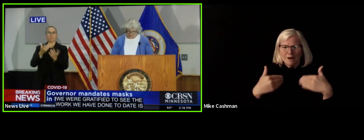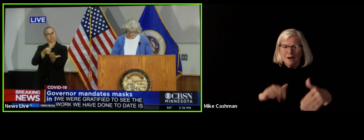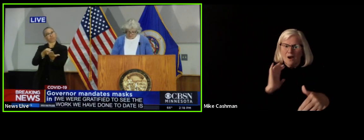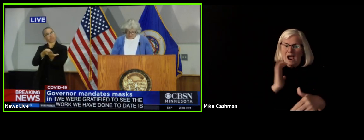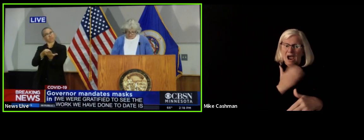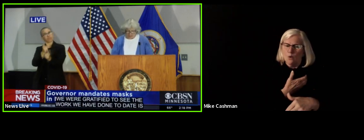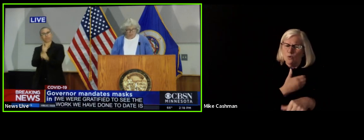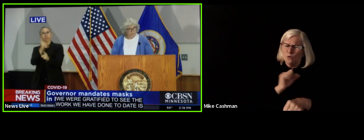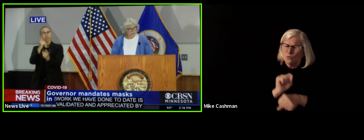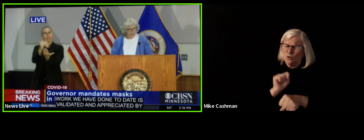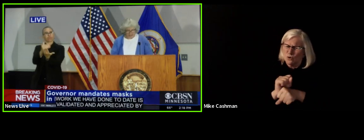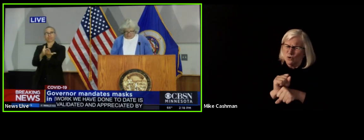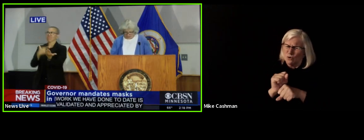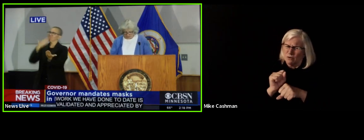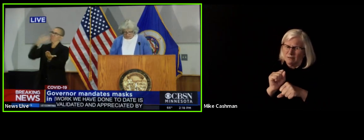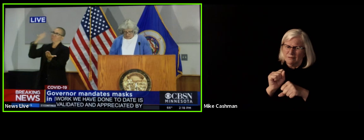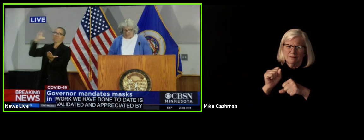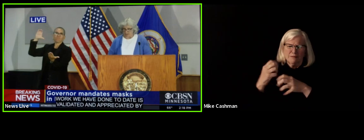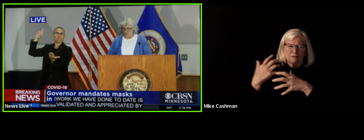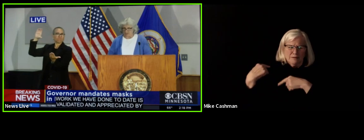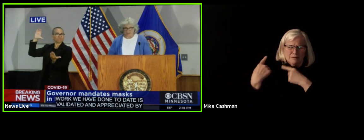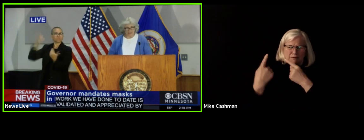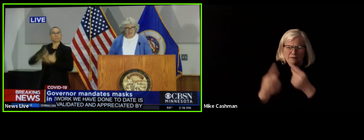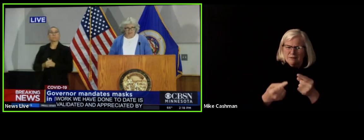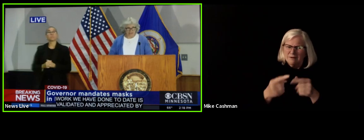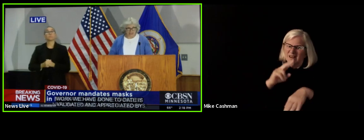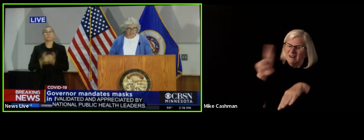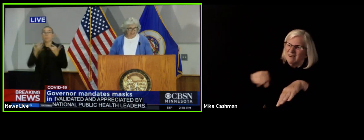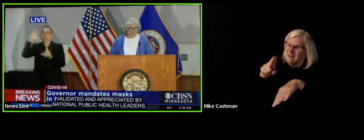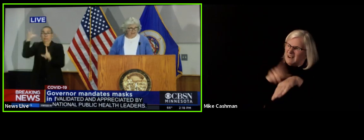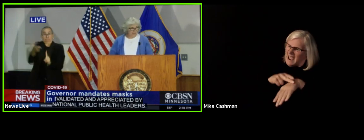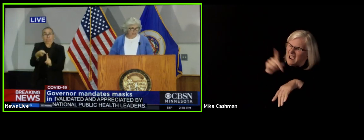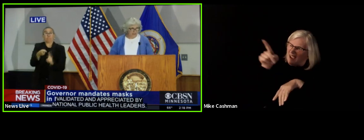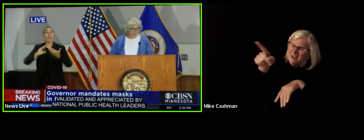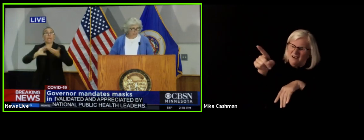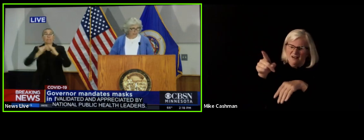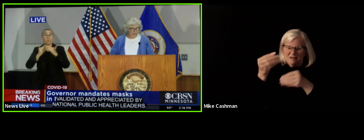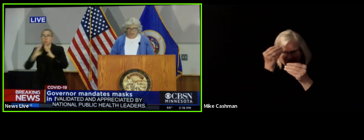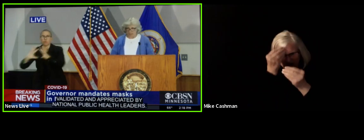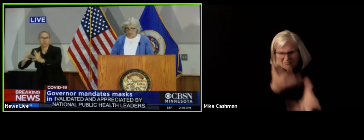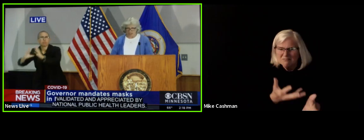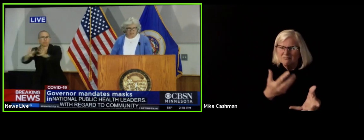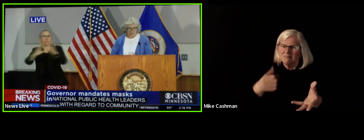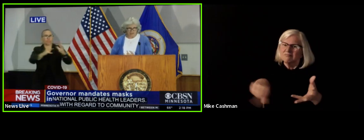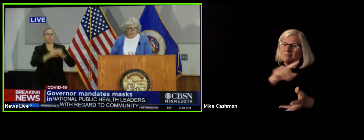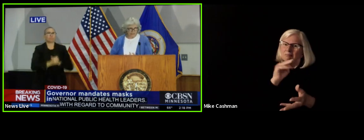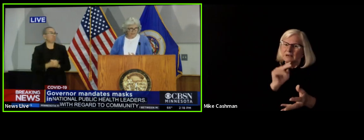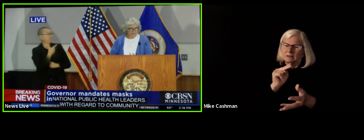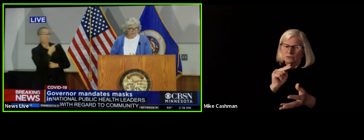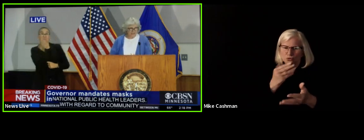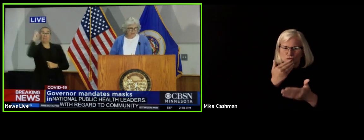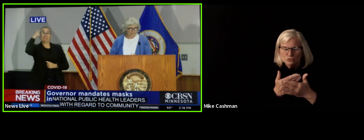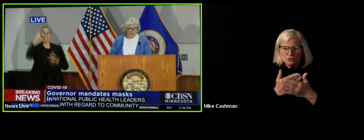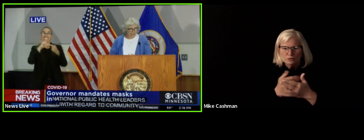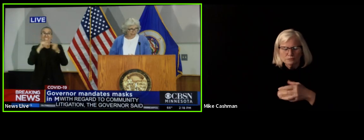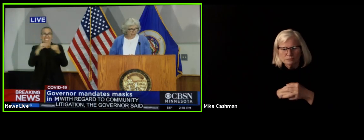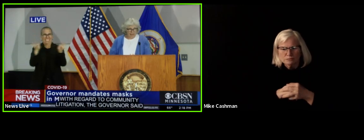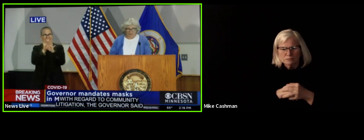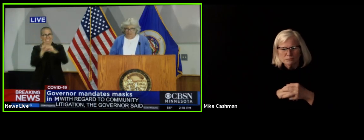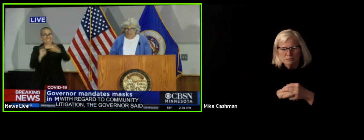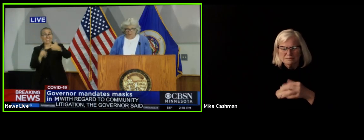leaders. With regard to community mitigations, the governor said it, the big three, we know what they are: social distance,